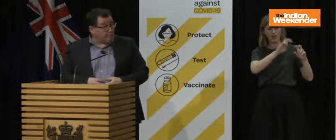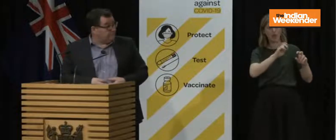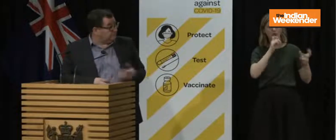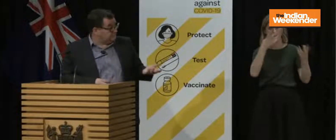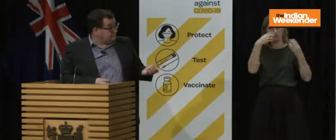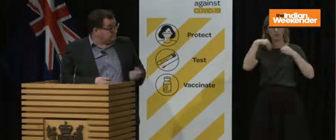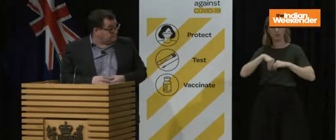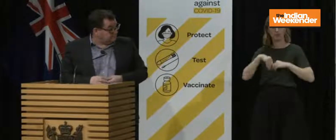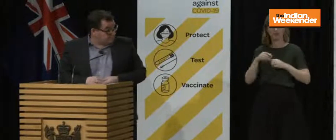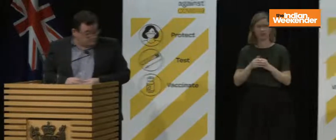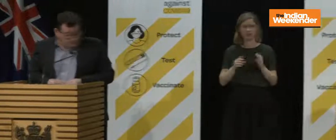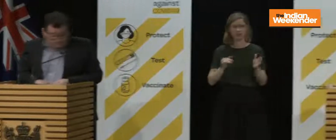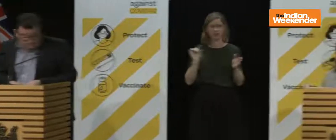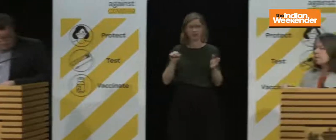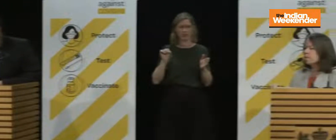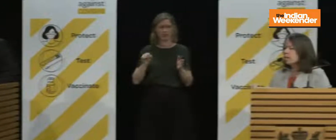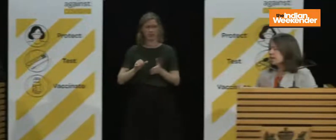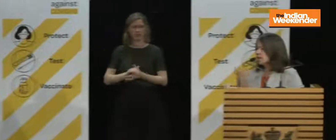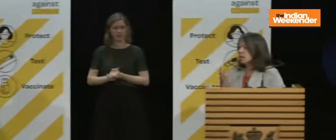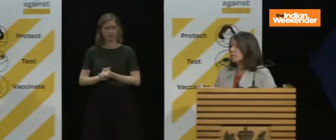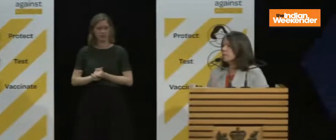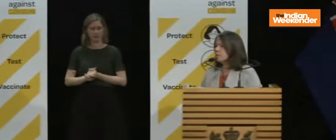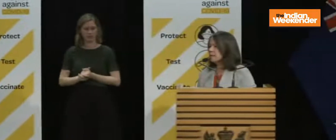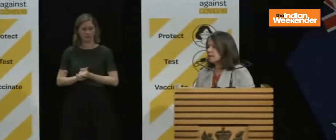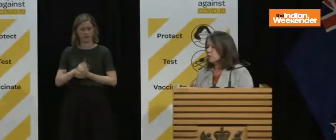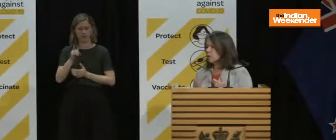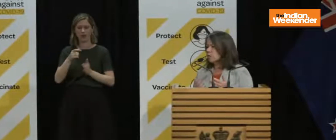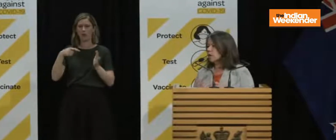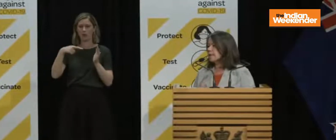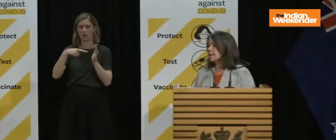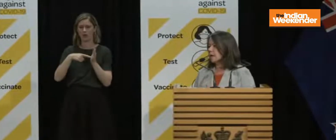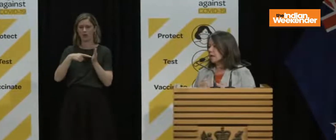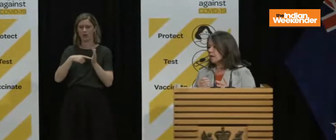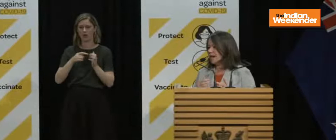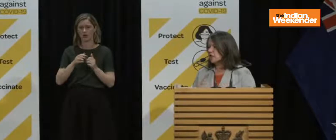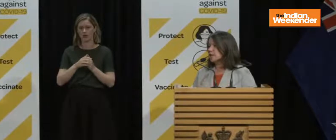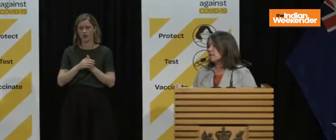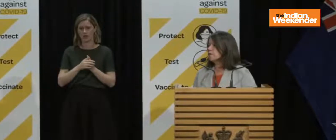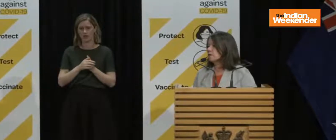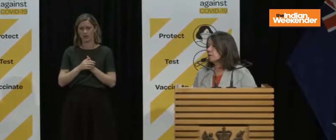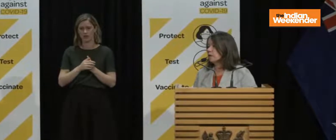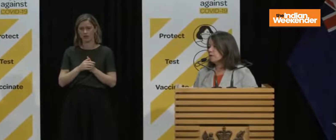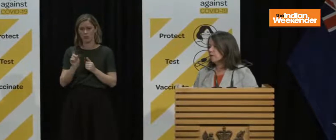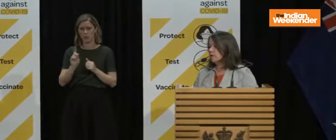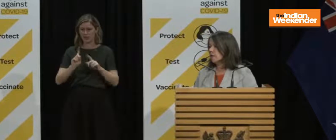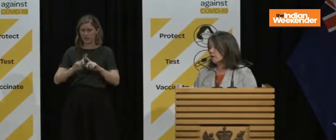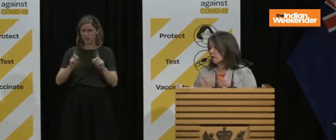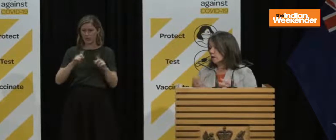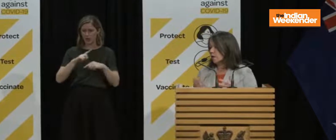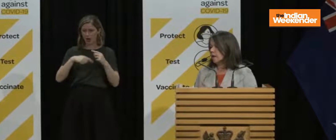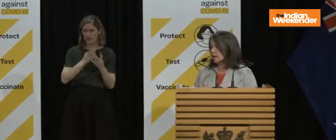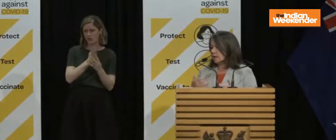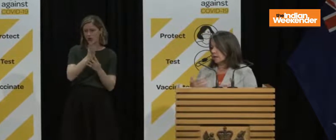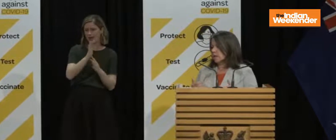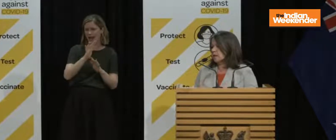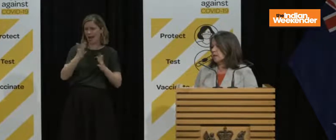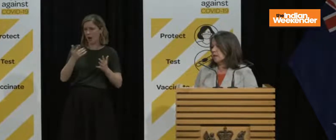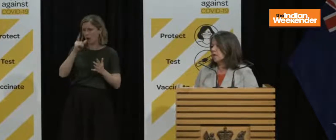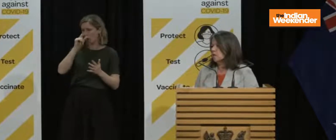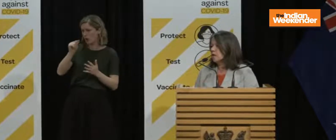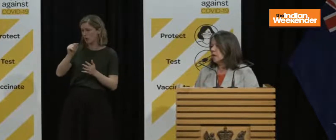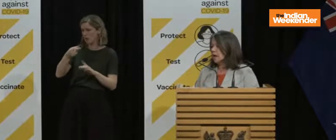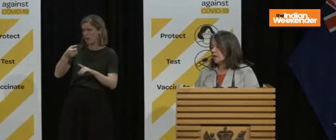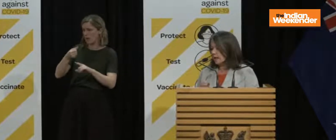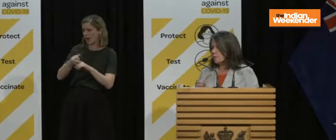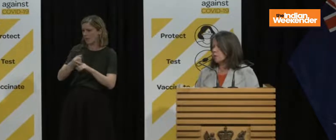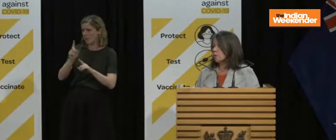on board. No, that's right, and that's the really important bit is what is actually different about this variant and how might it express